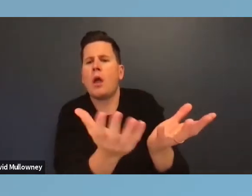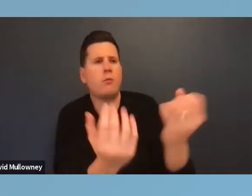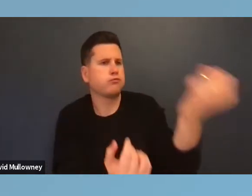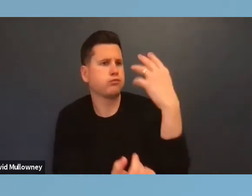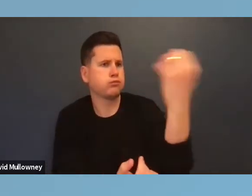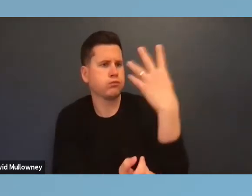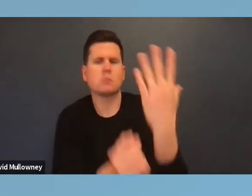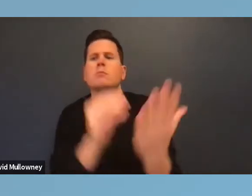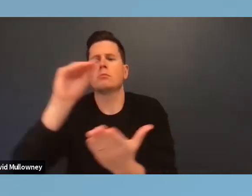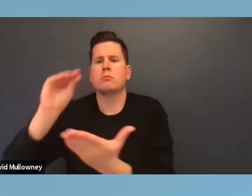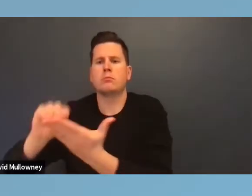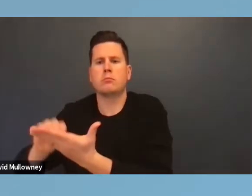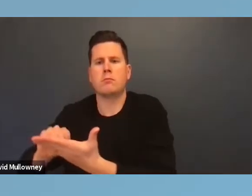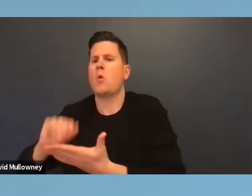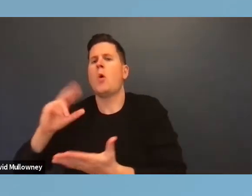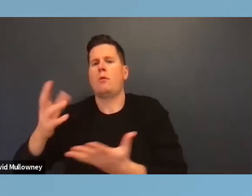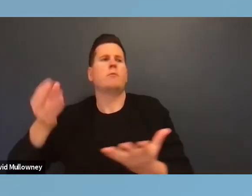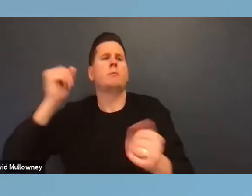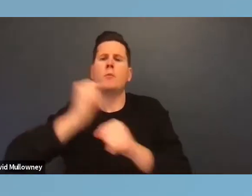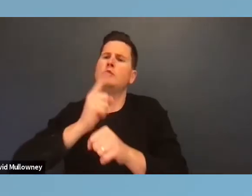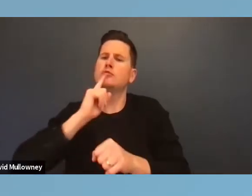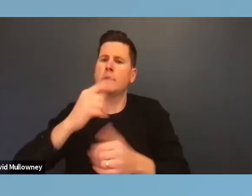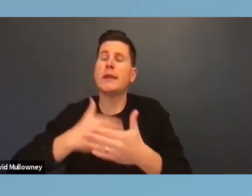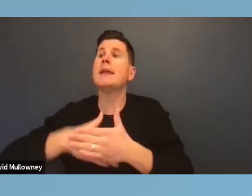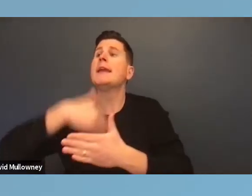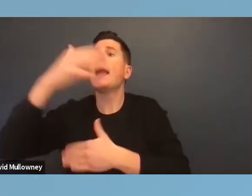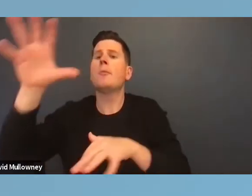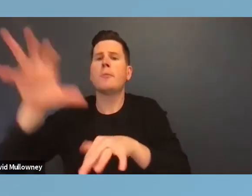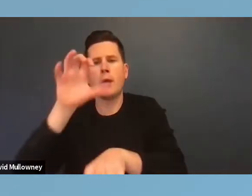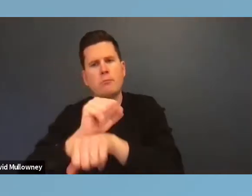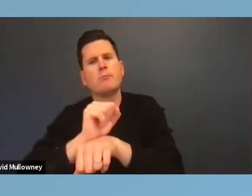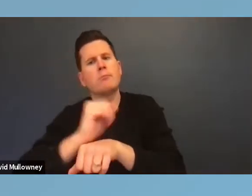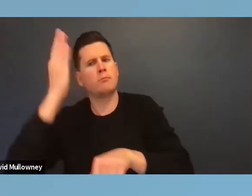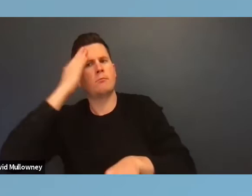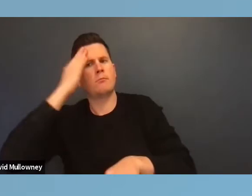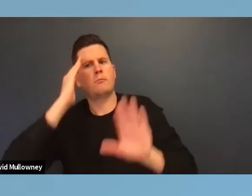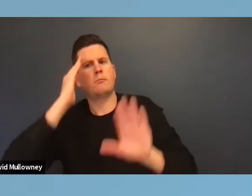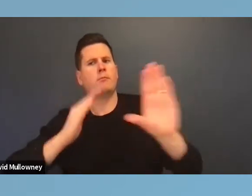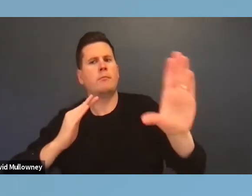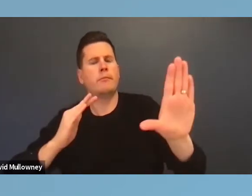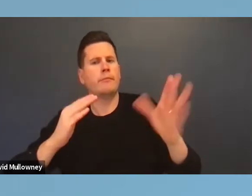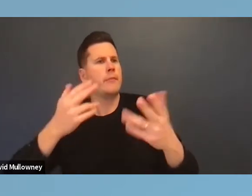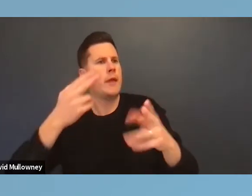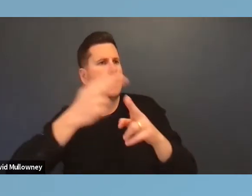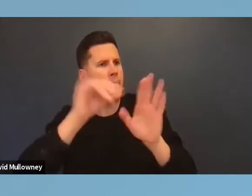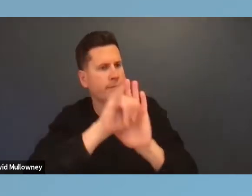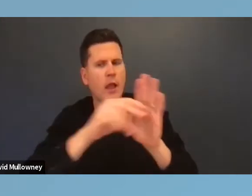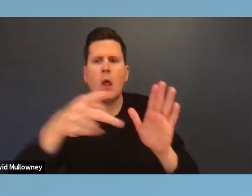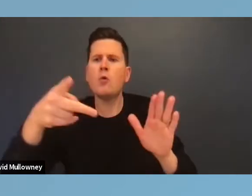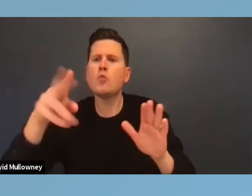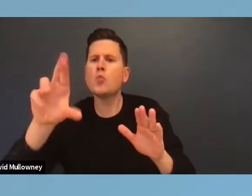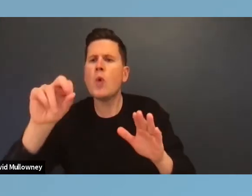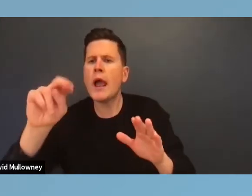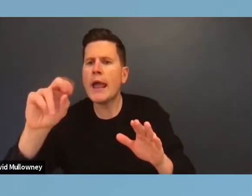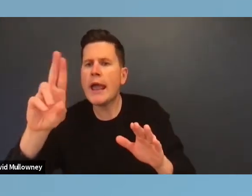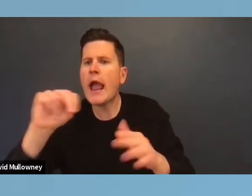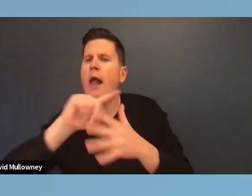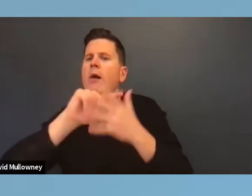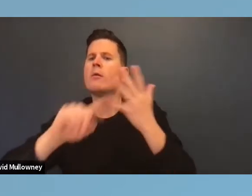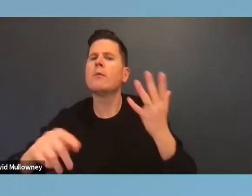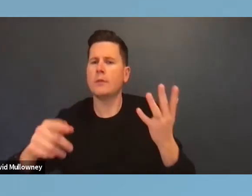you identify, and let them know, let them let you know, and then you can make note of that.